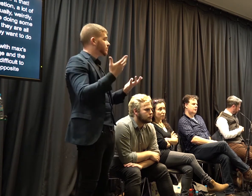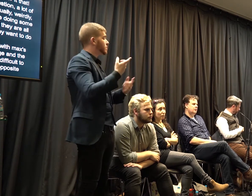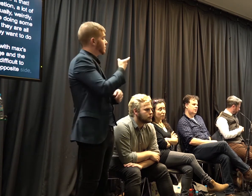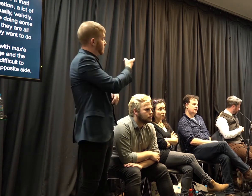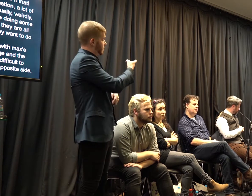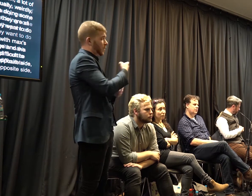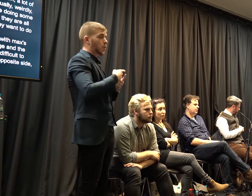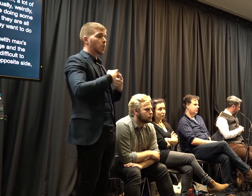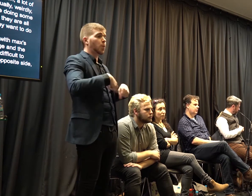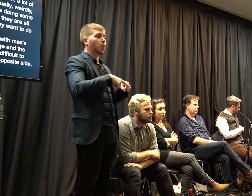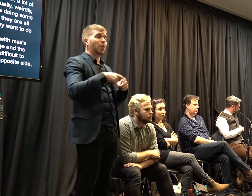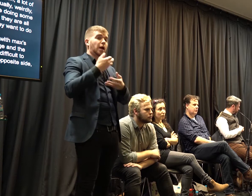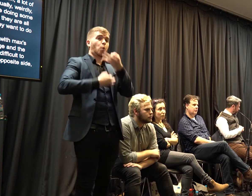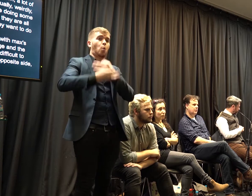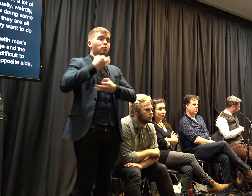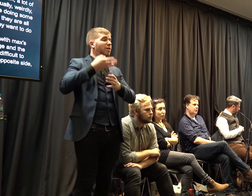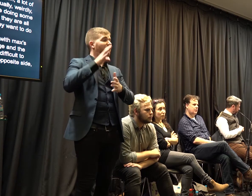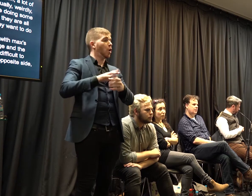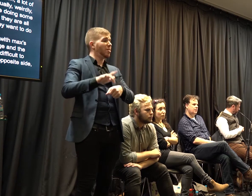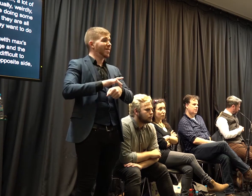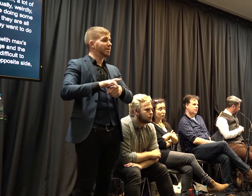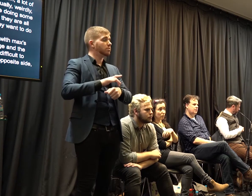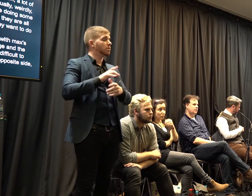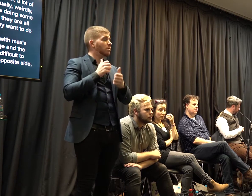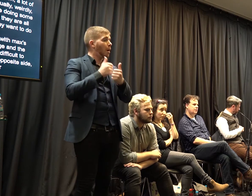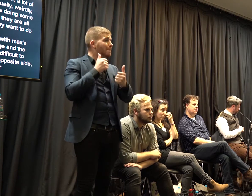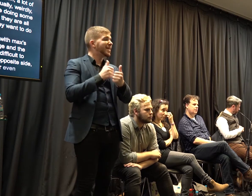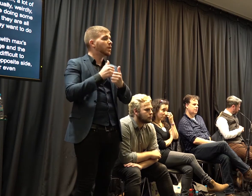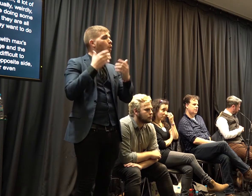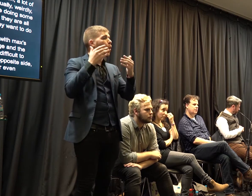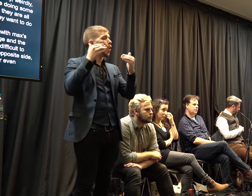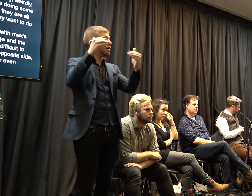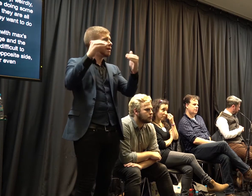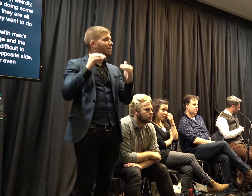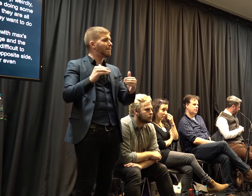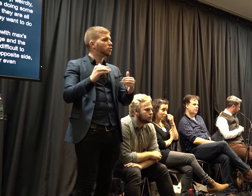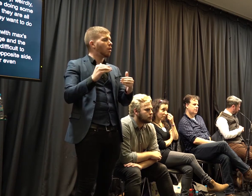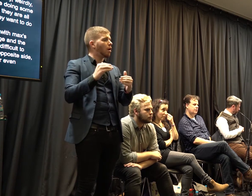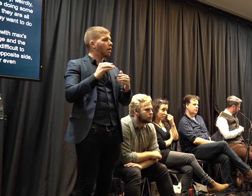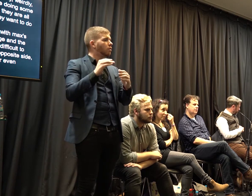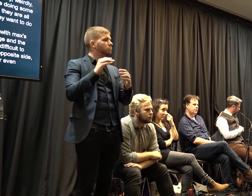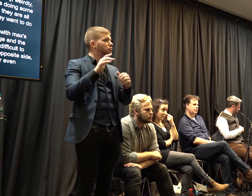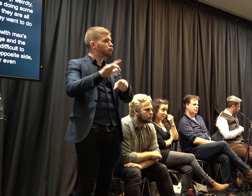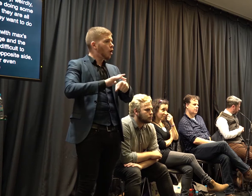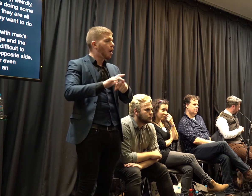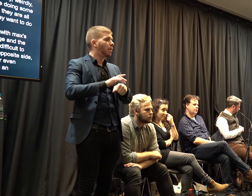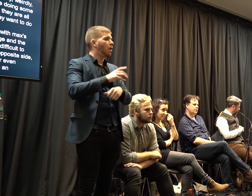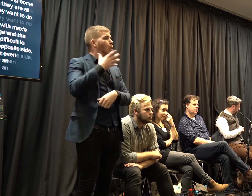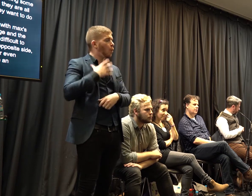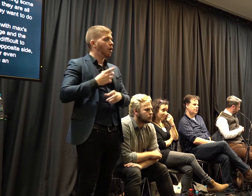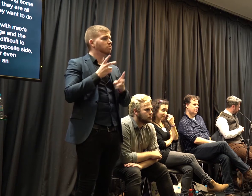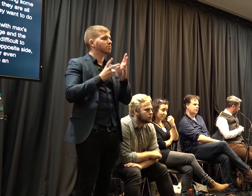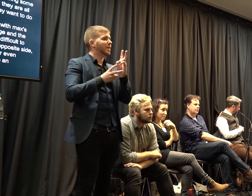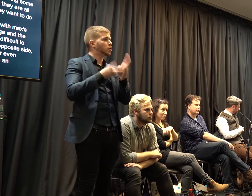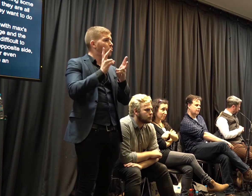get inquiries from theatre companies or even amateur dramatic people who want to have an interpreted show, and